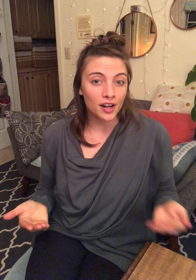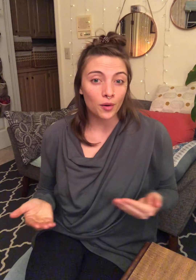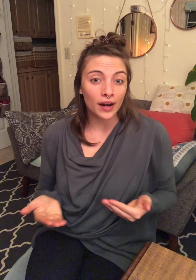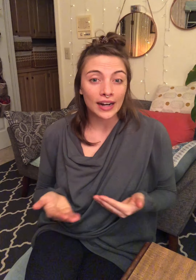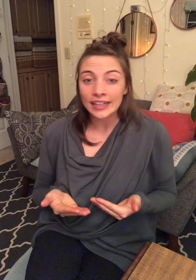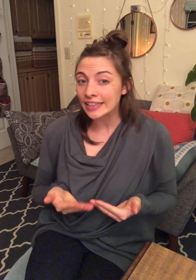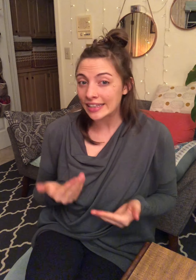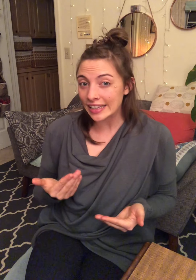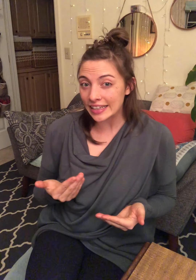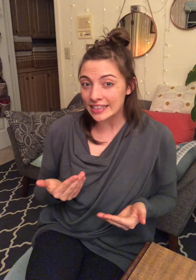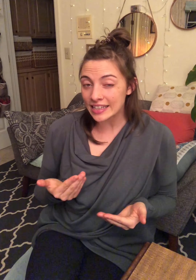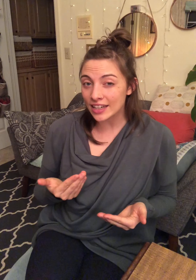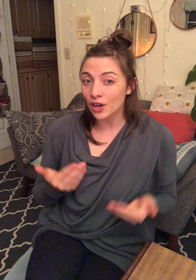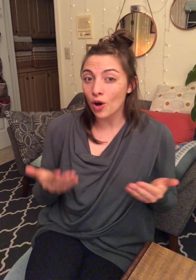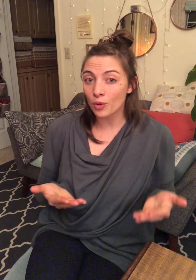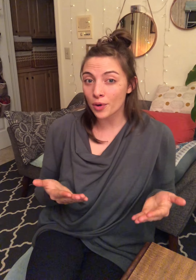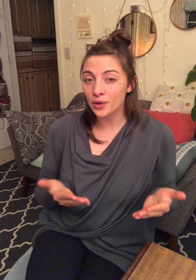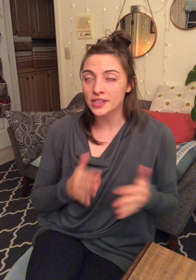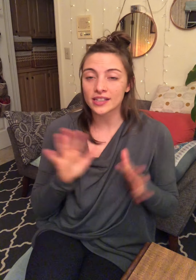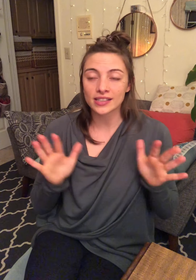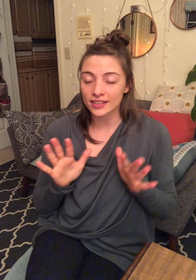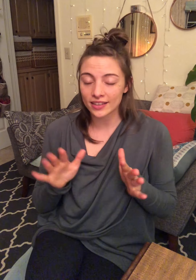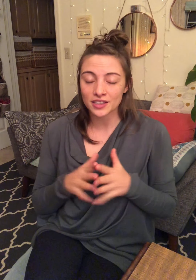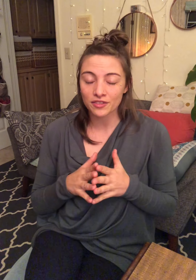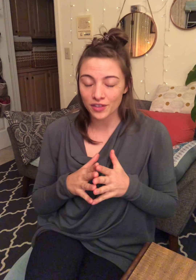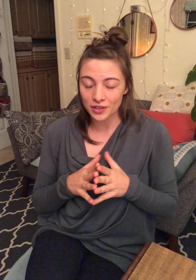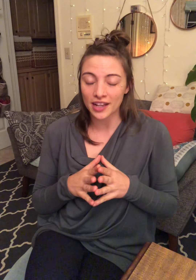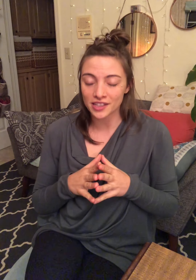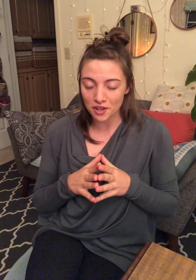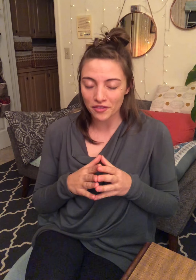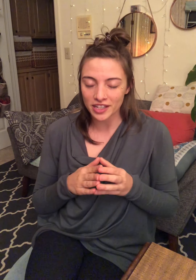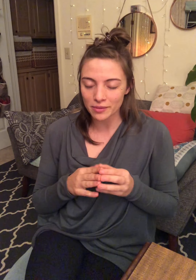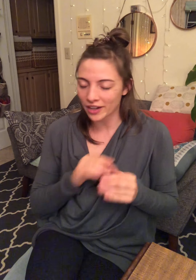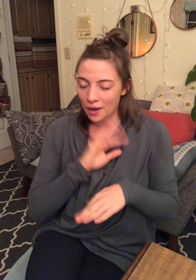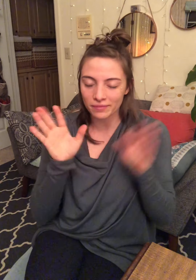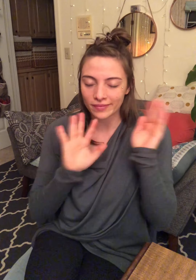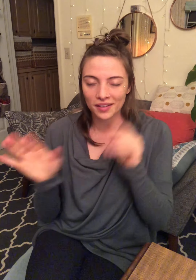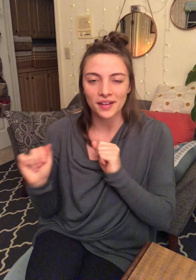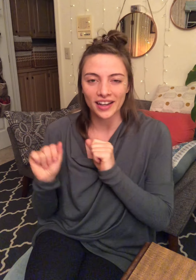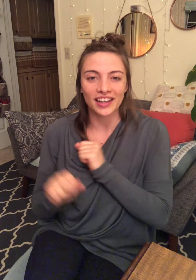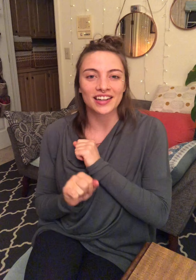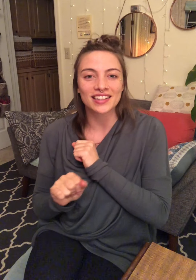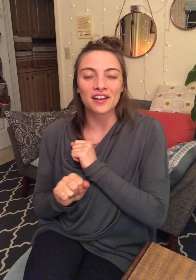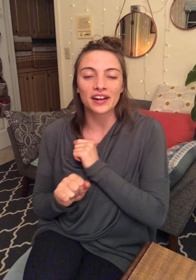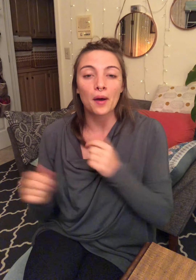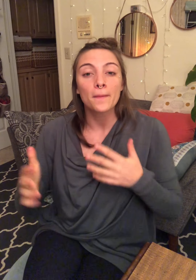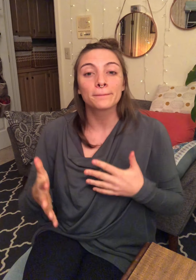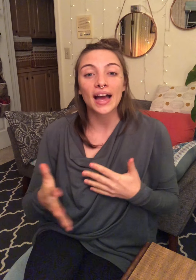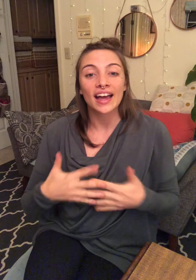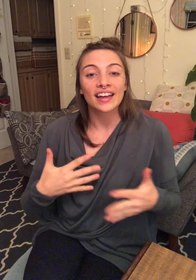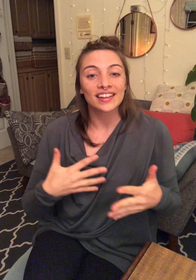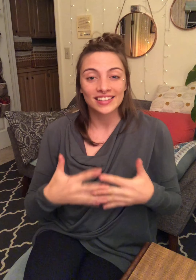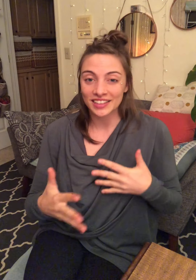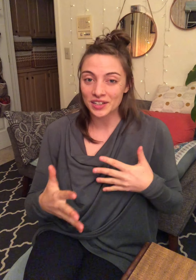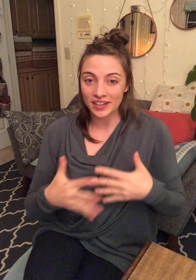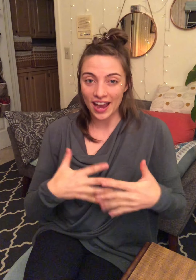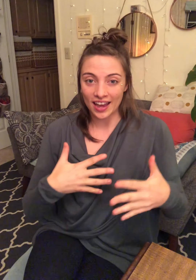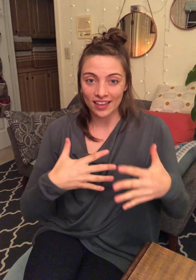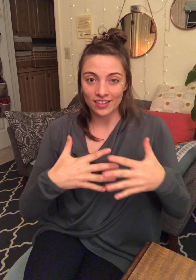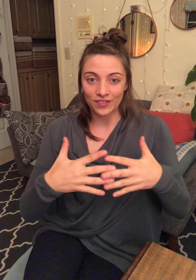or easy or almost. There's a few signs that are all very similar. I'm not going to get into that right now. But gray, the